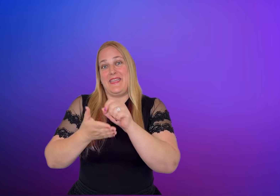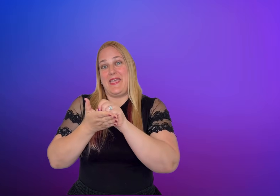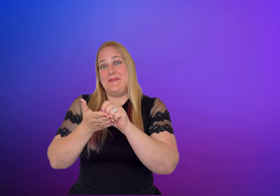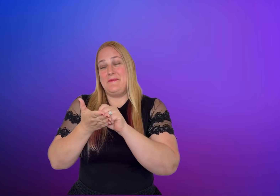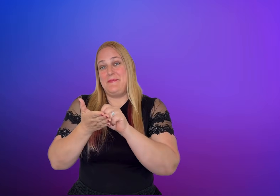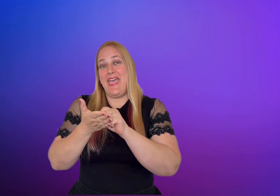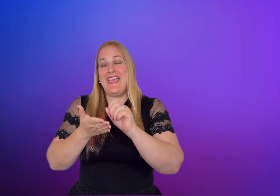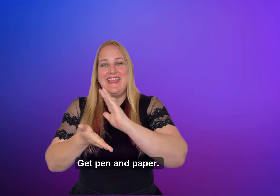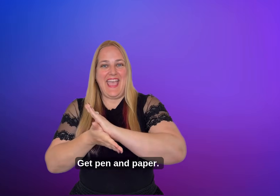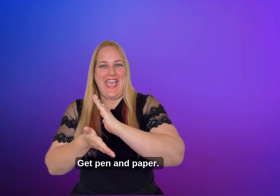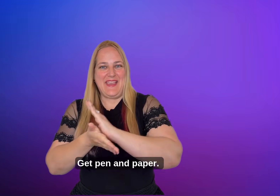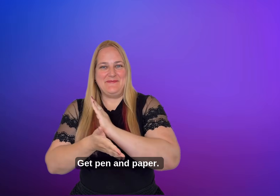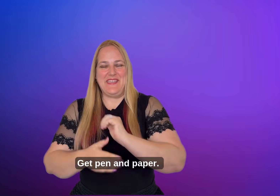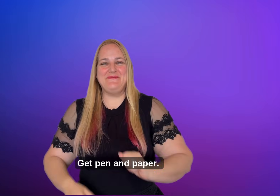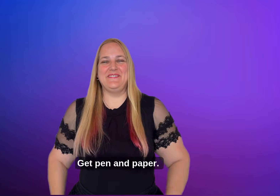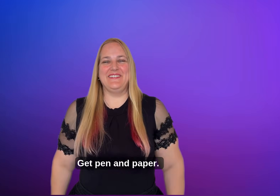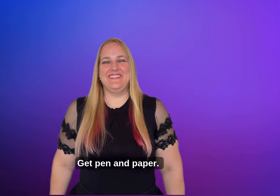Get pen and paper.